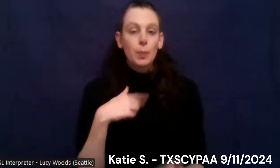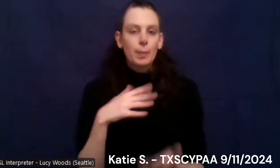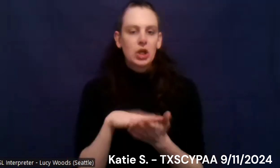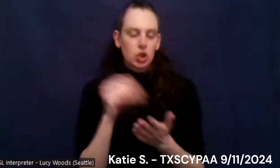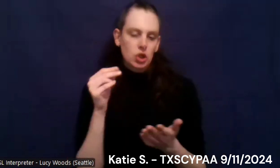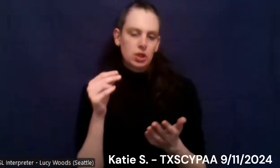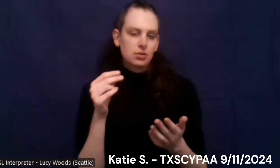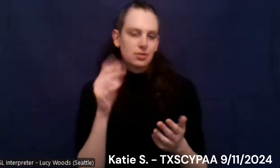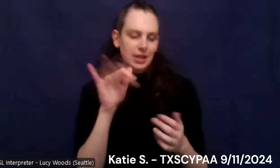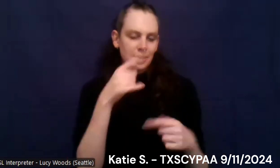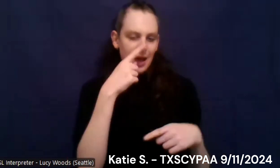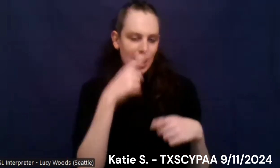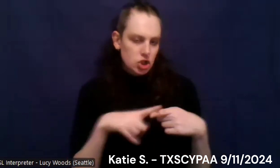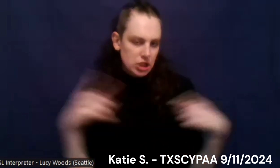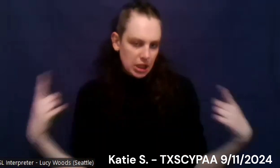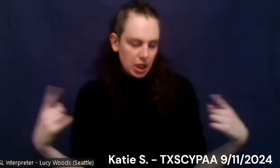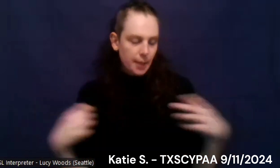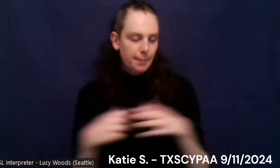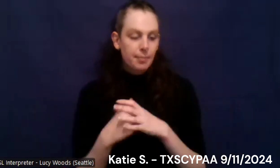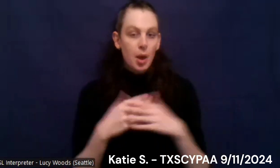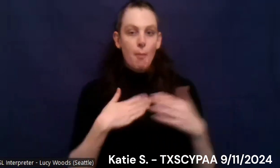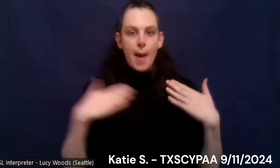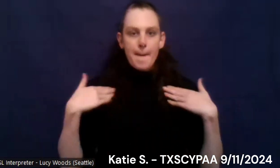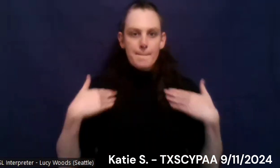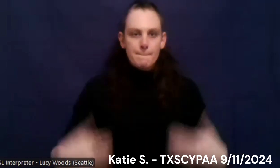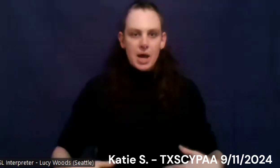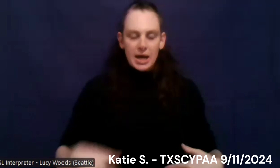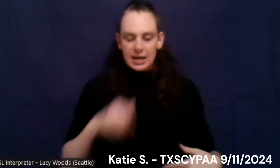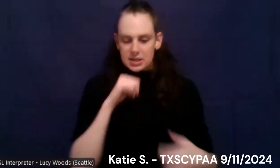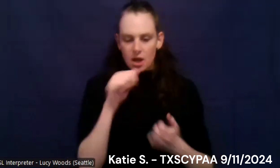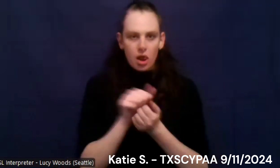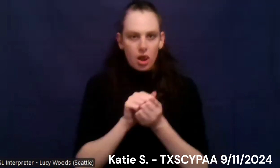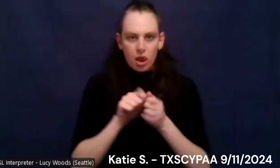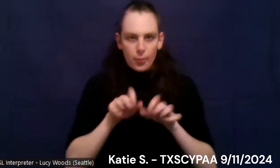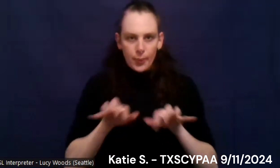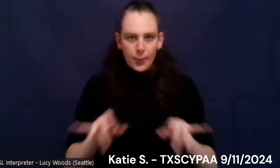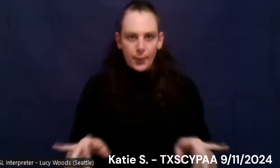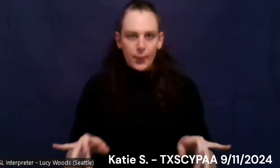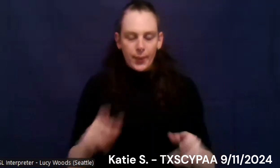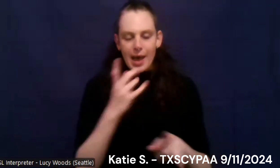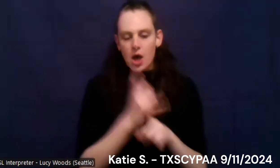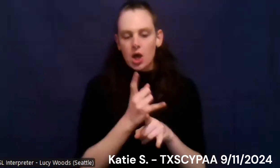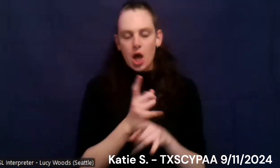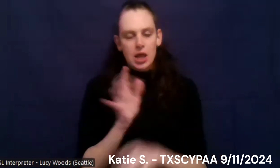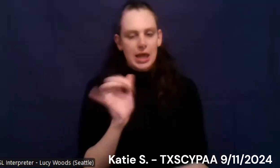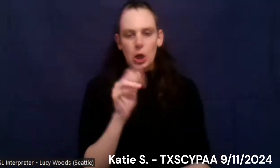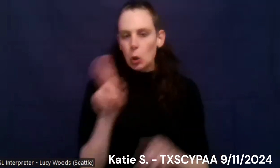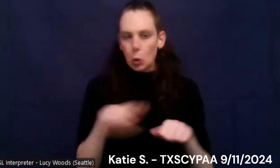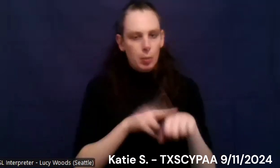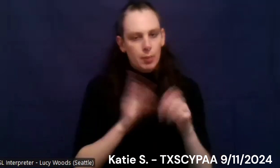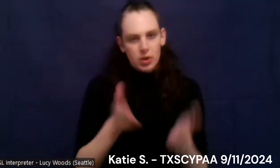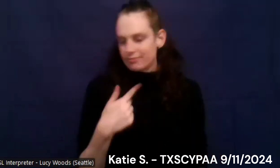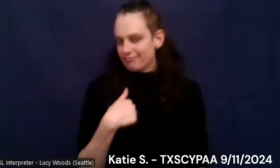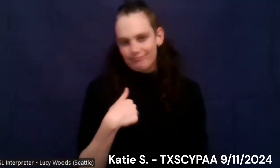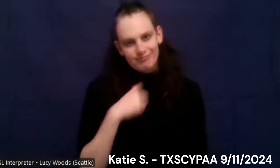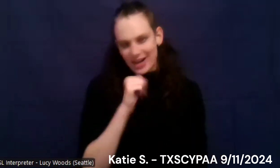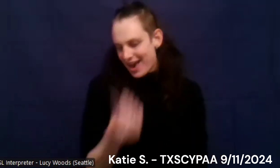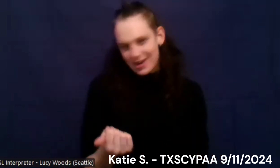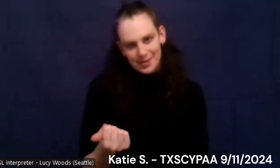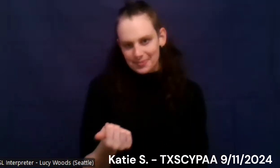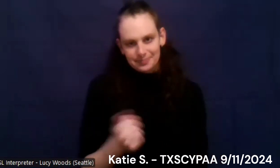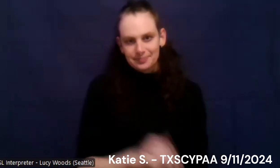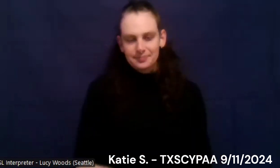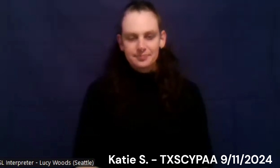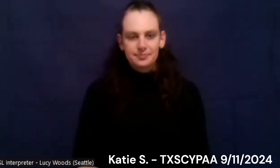allergy. My body does not digest alcohol like a normal person that can drink. Like that's just how it is,